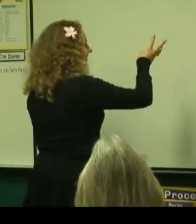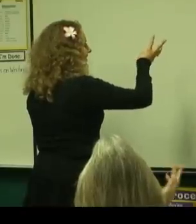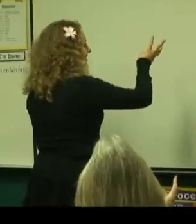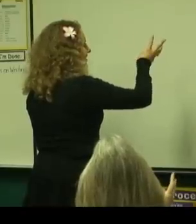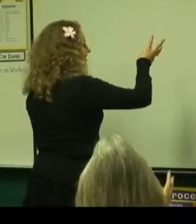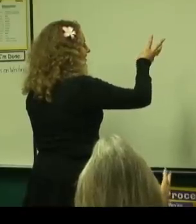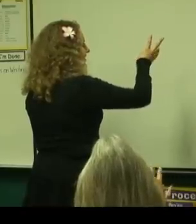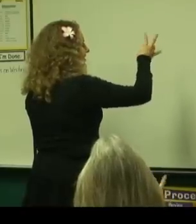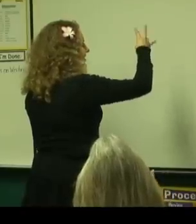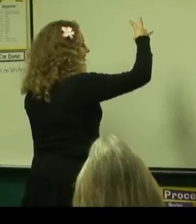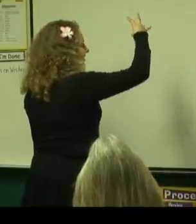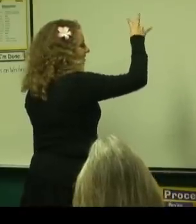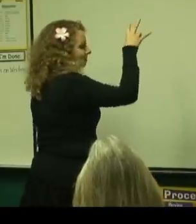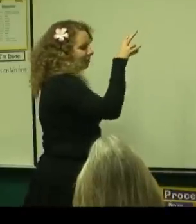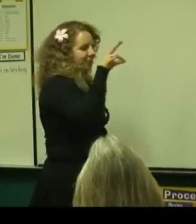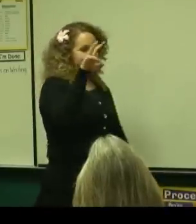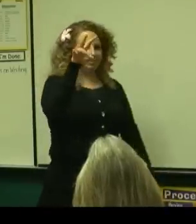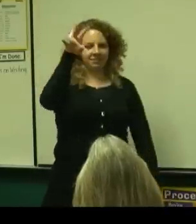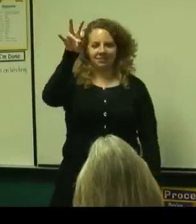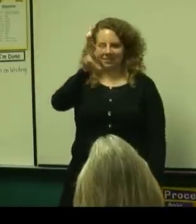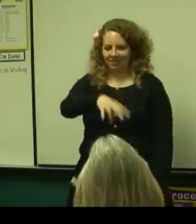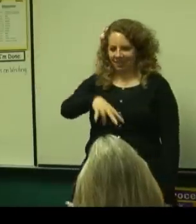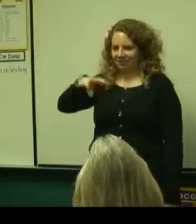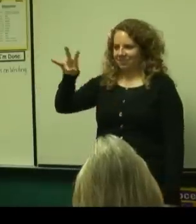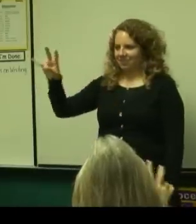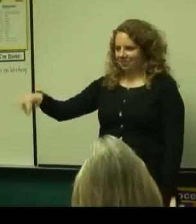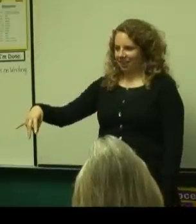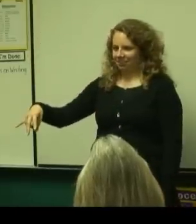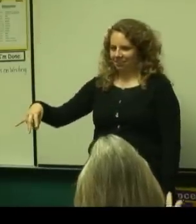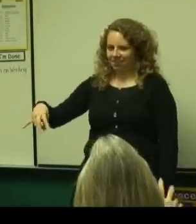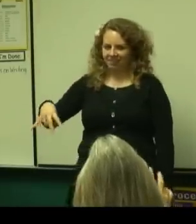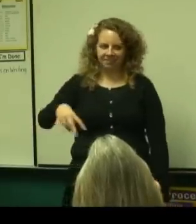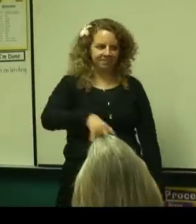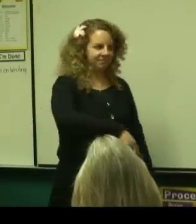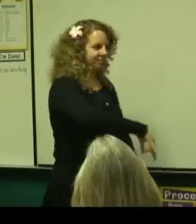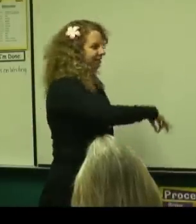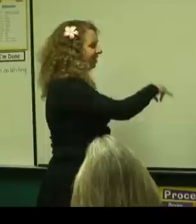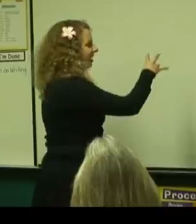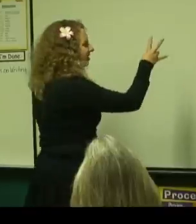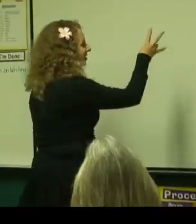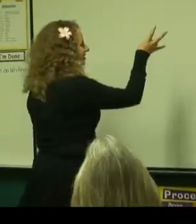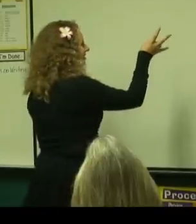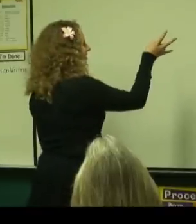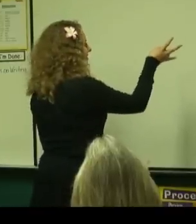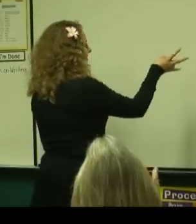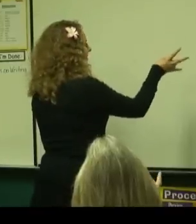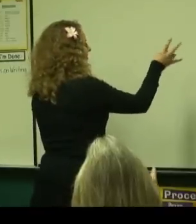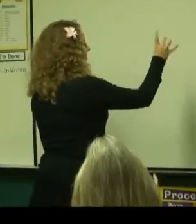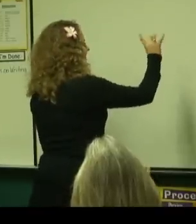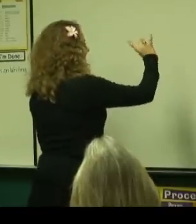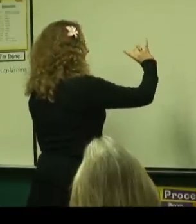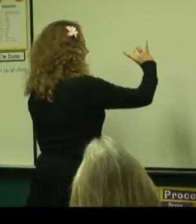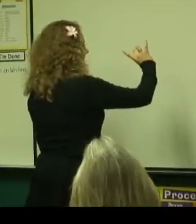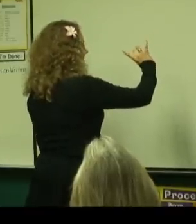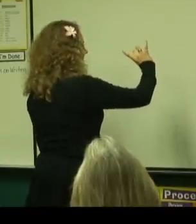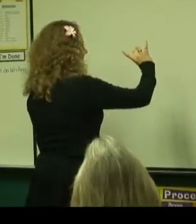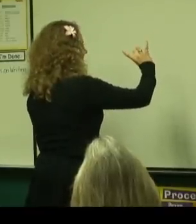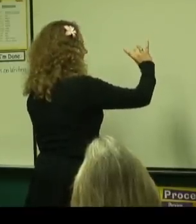76. Then we go down. 77. And then 78.